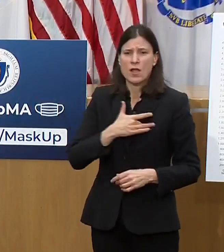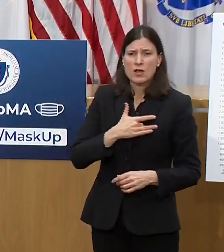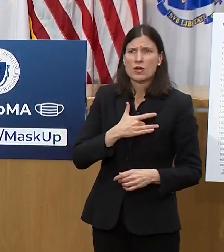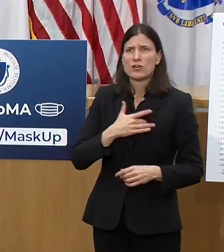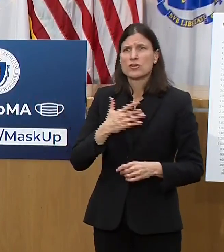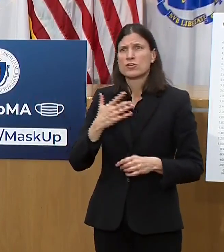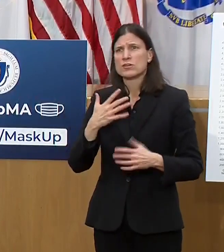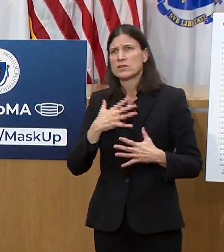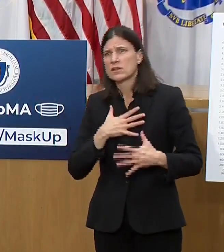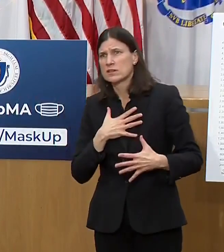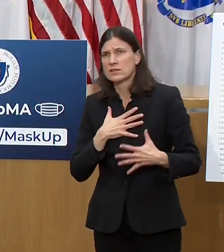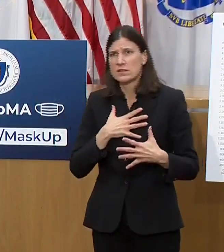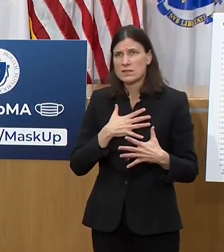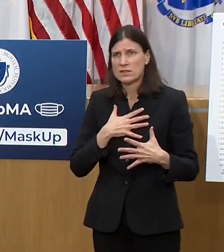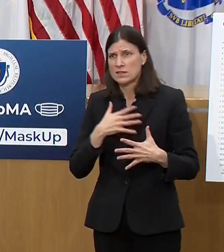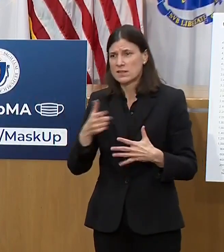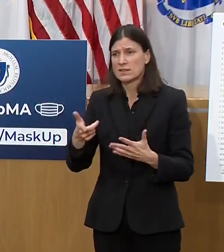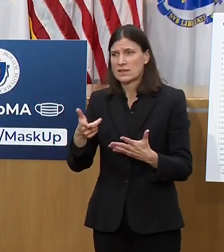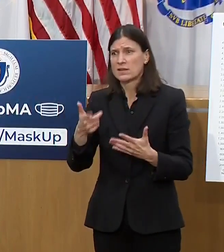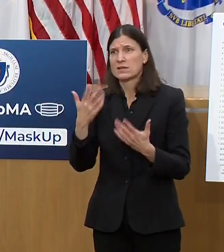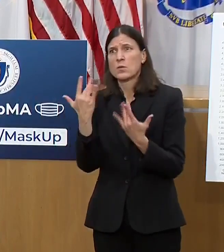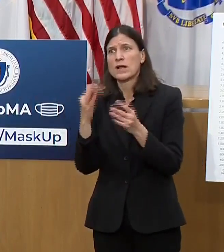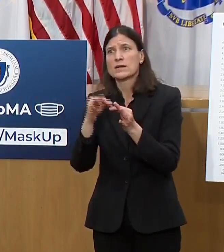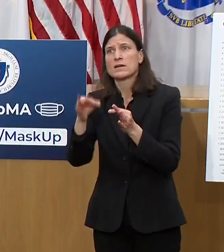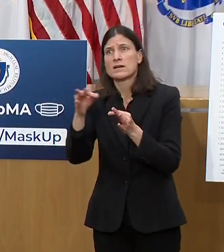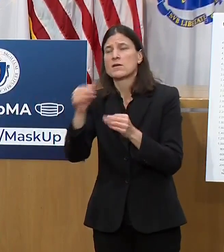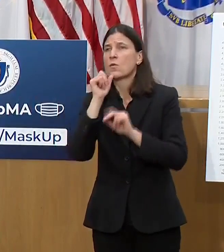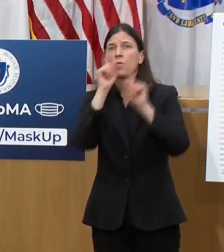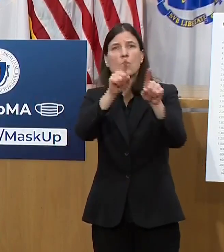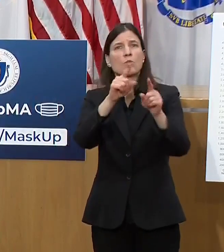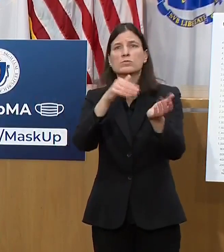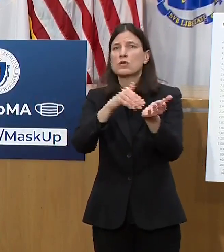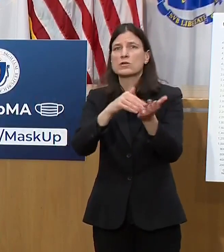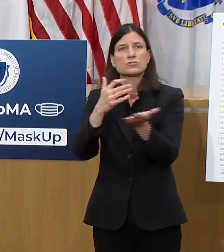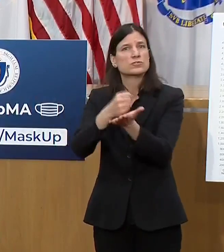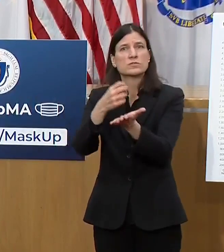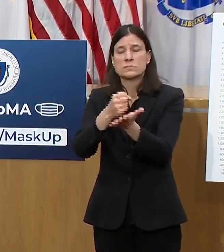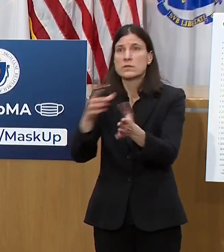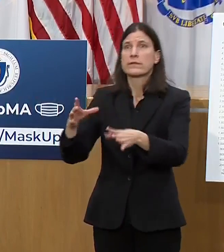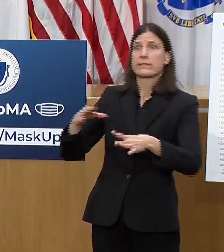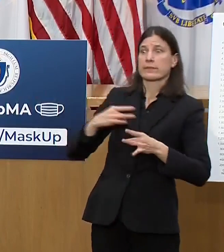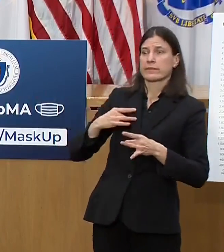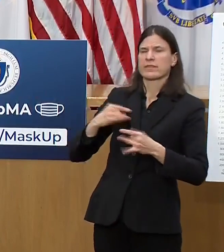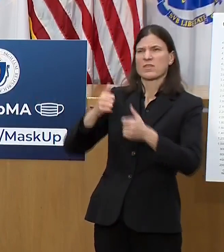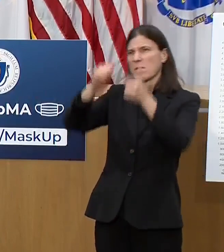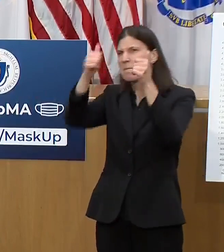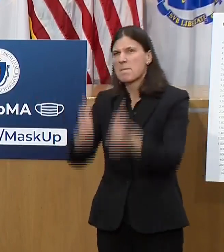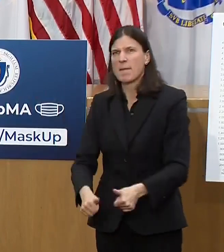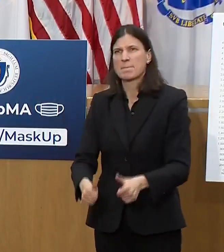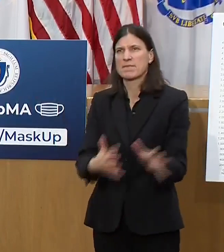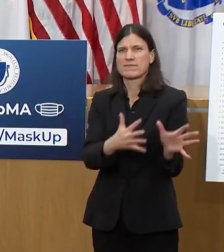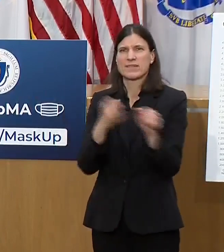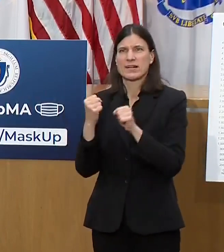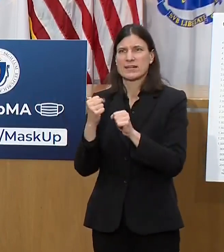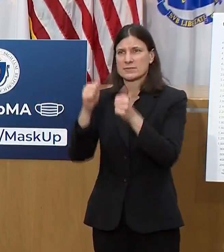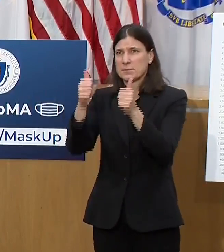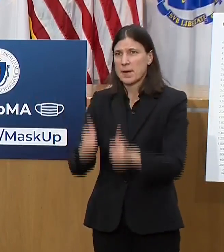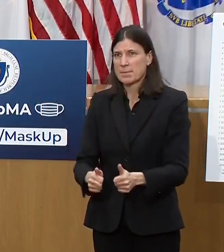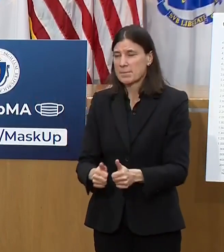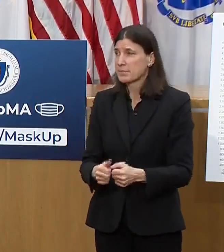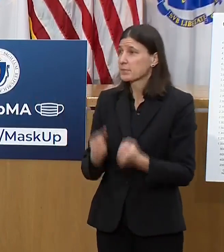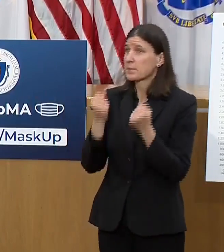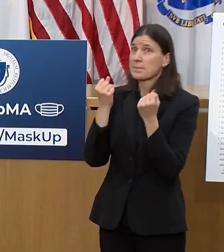very, very, very sick. I will also share that the staff, the nurses, the patient